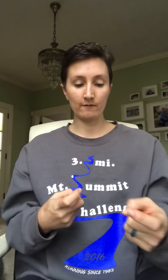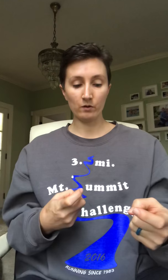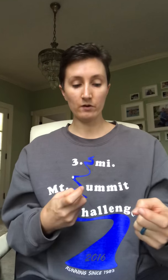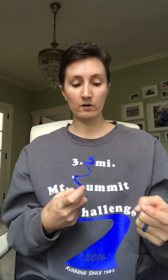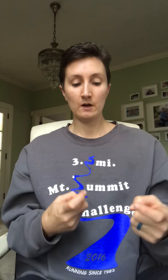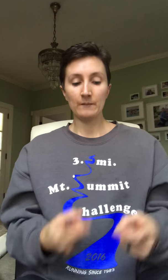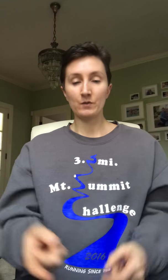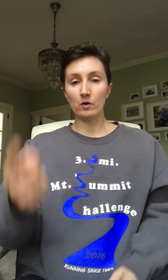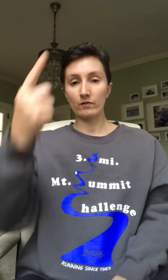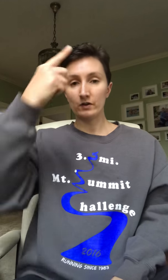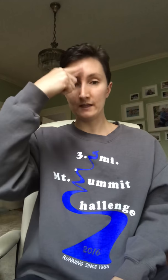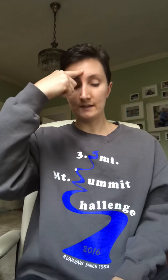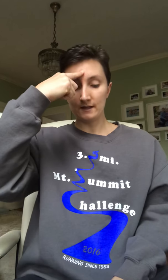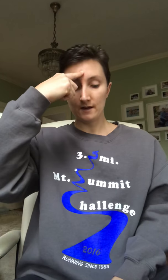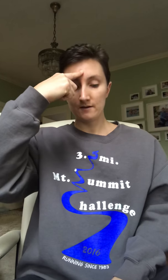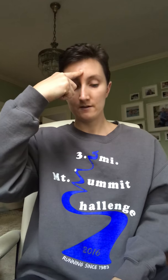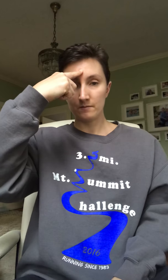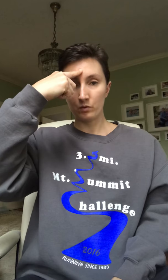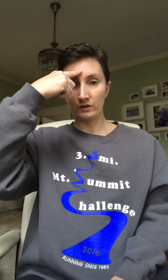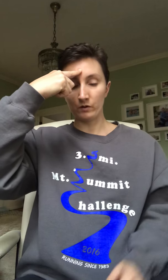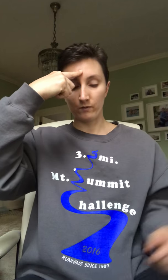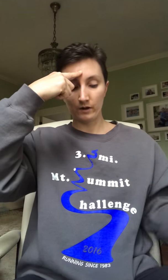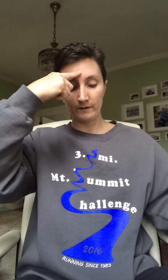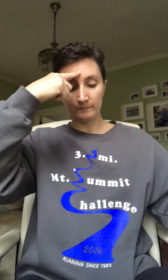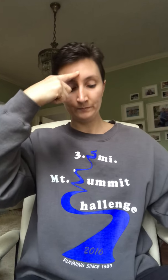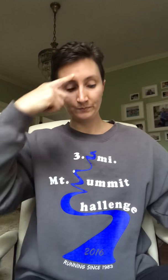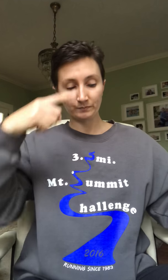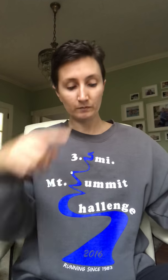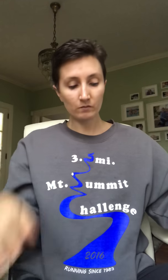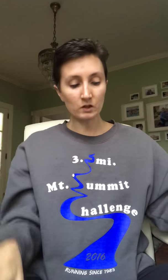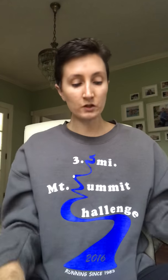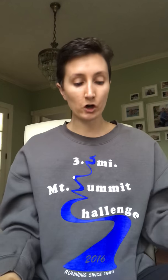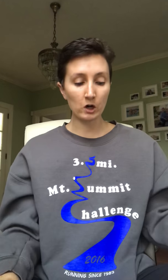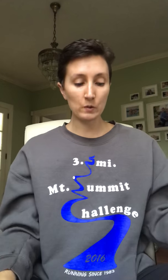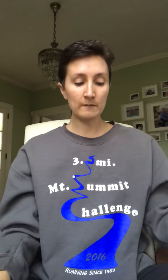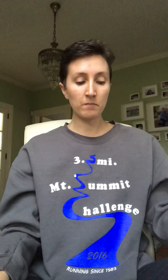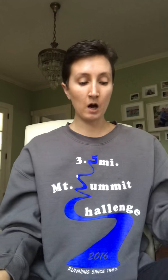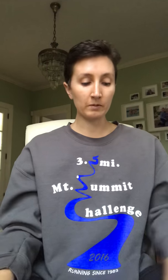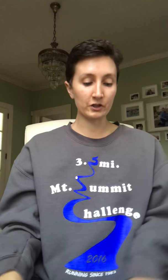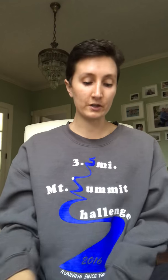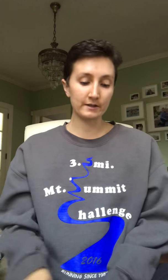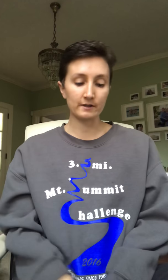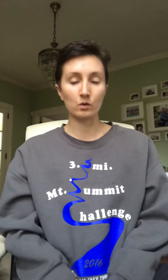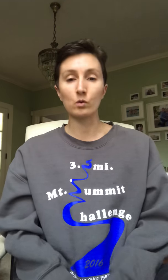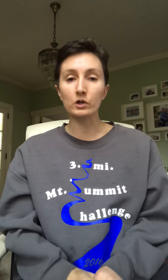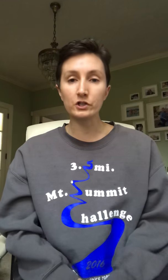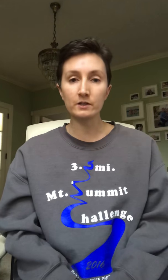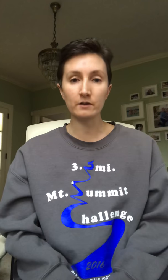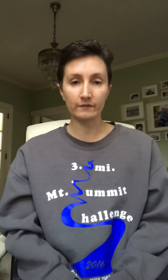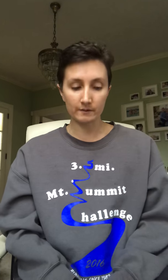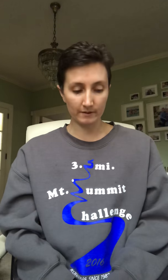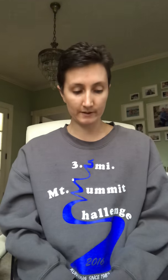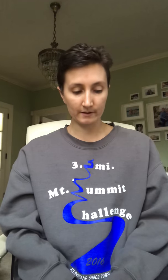forth. Over India, point to our forehead. Darwin publishes The Origin of